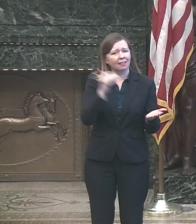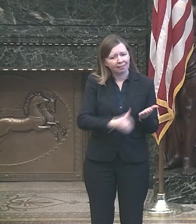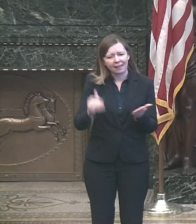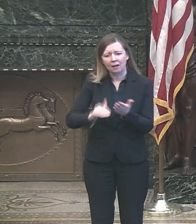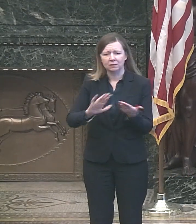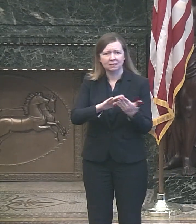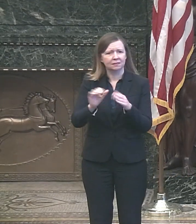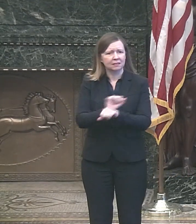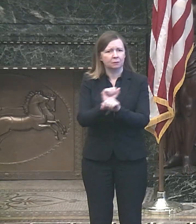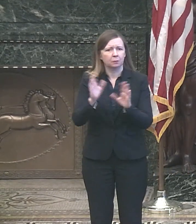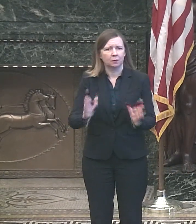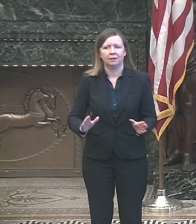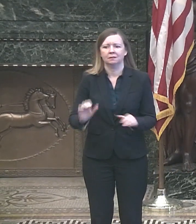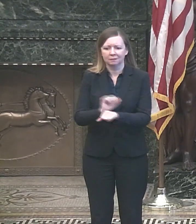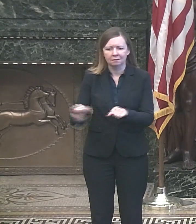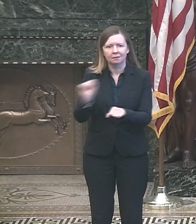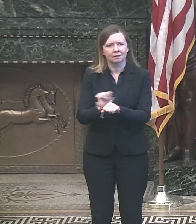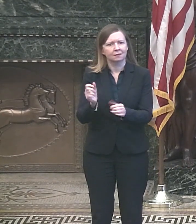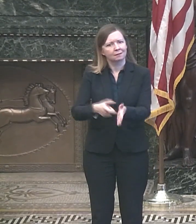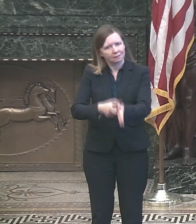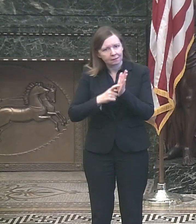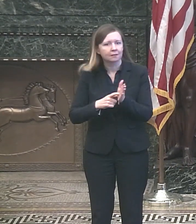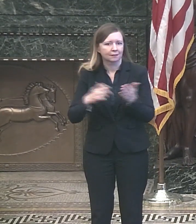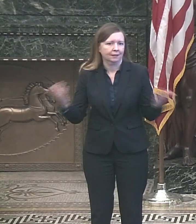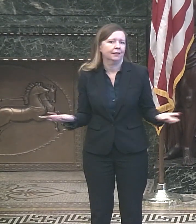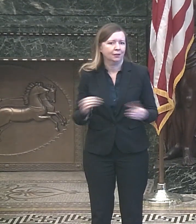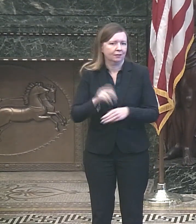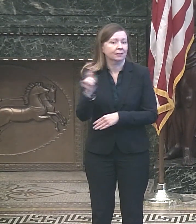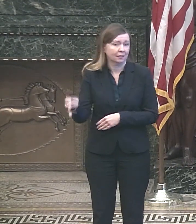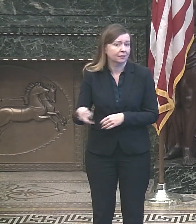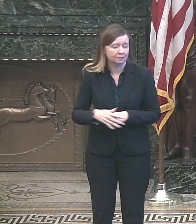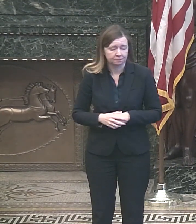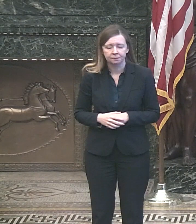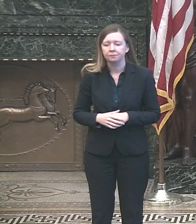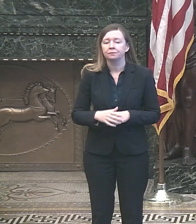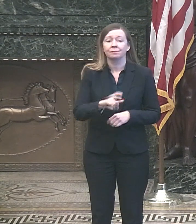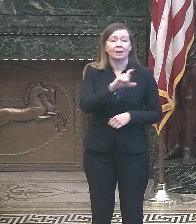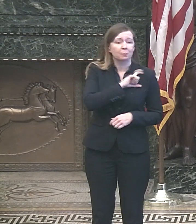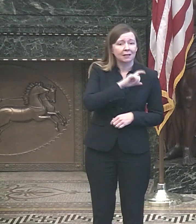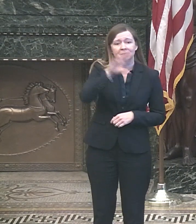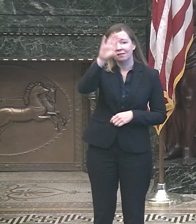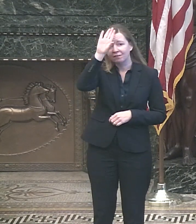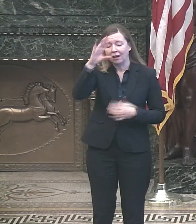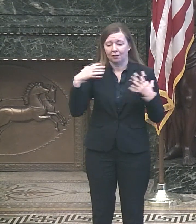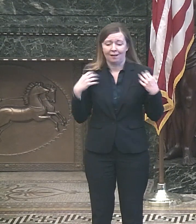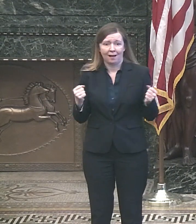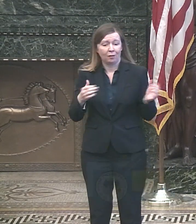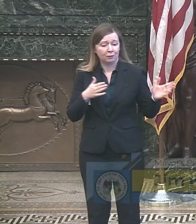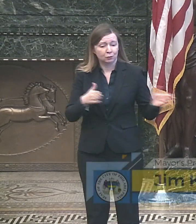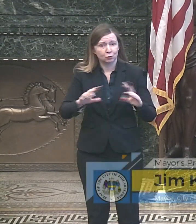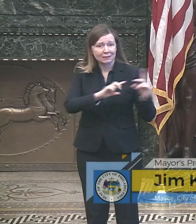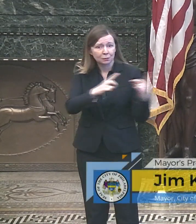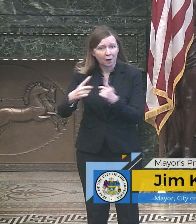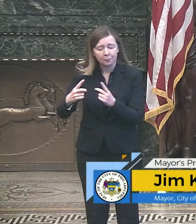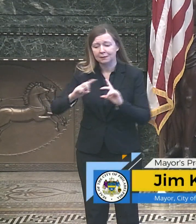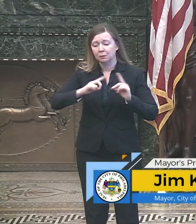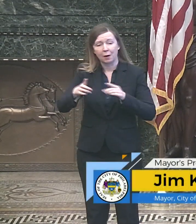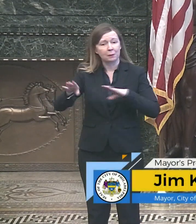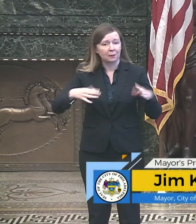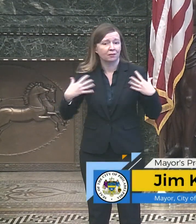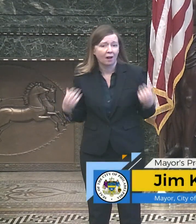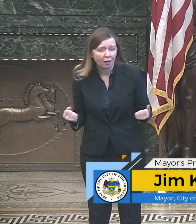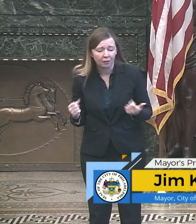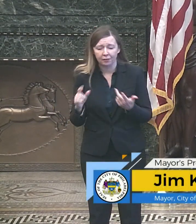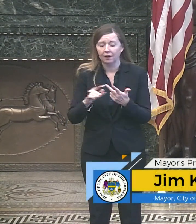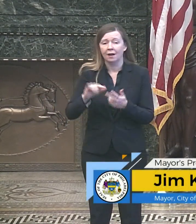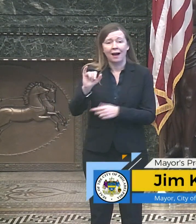have been on the front line of the pandemic here in Philadelphia. Police, fire, health, streets, and the Department of Behavioral Health